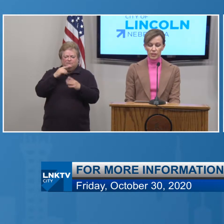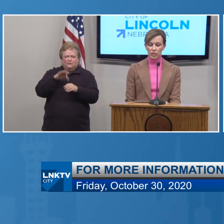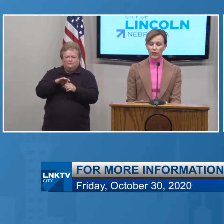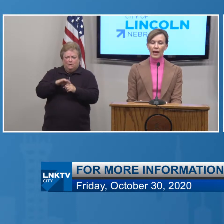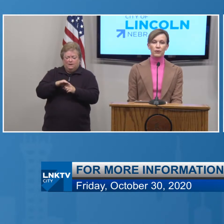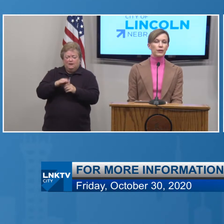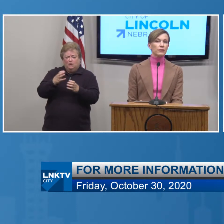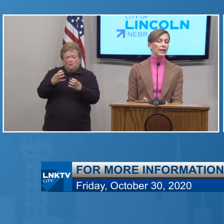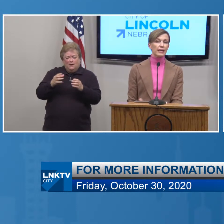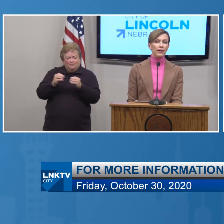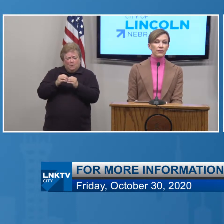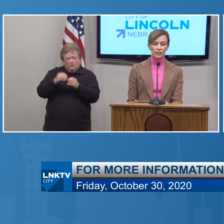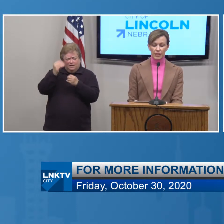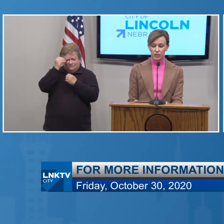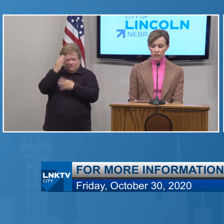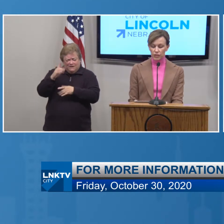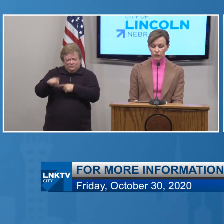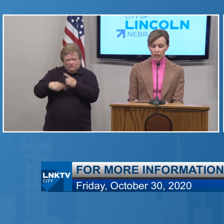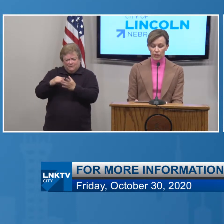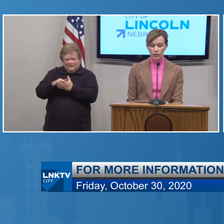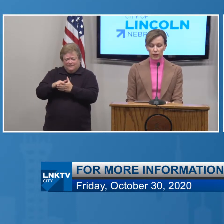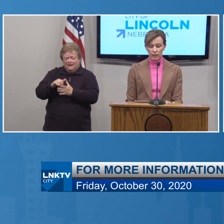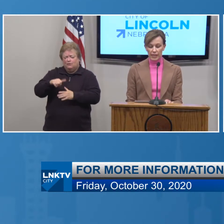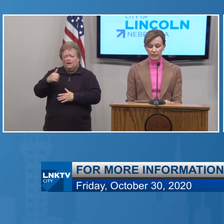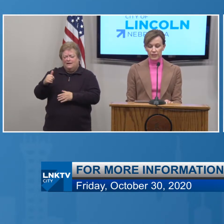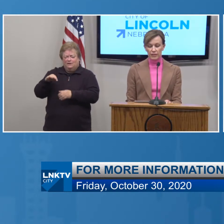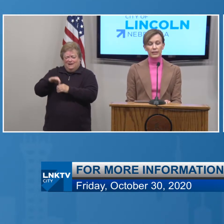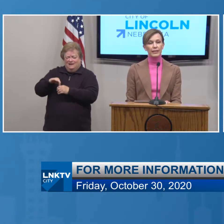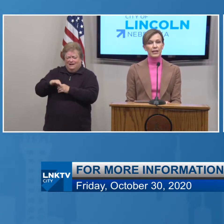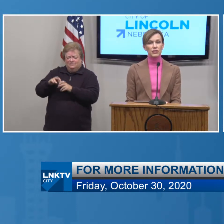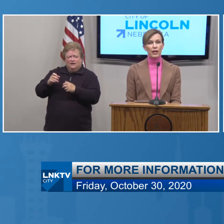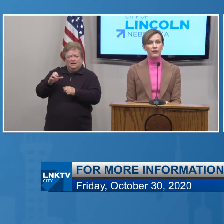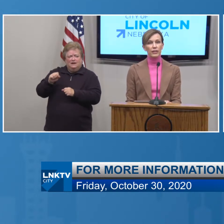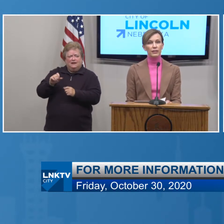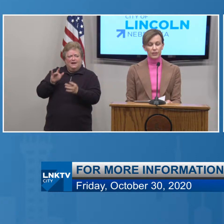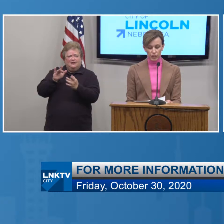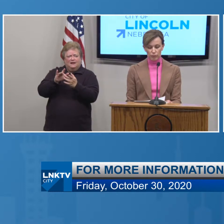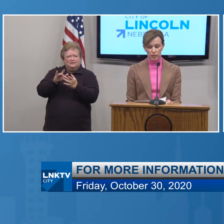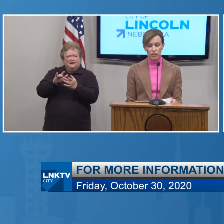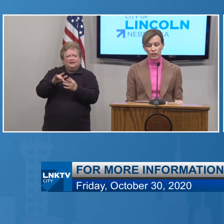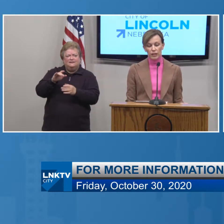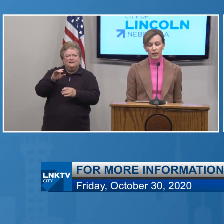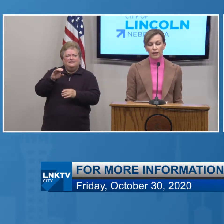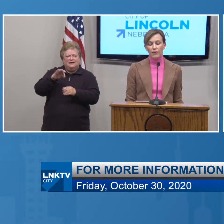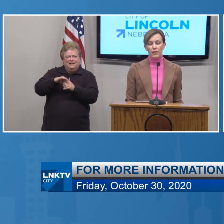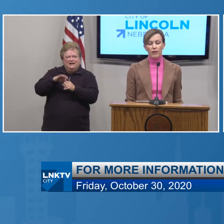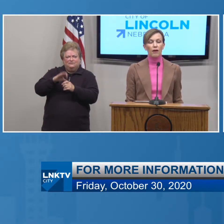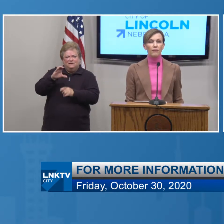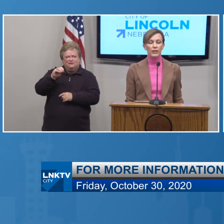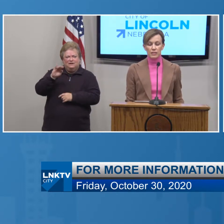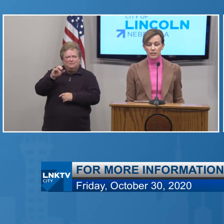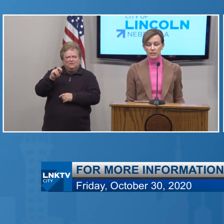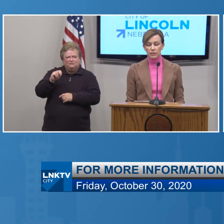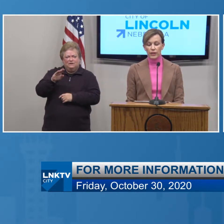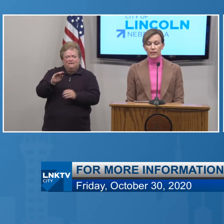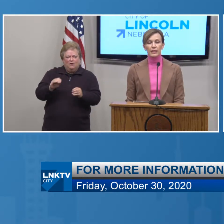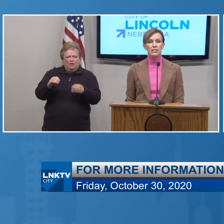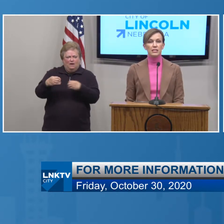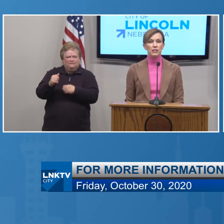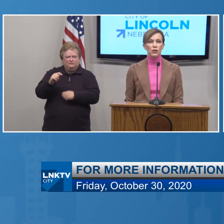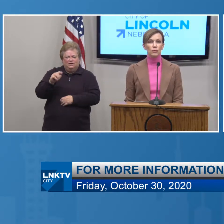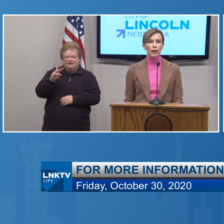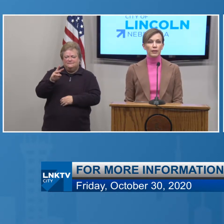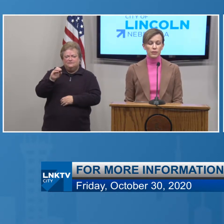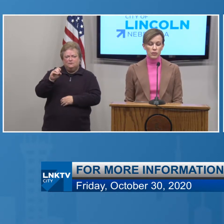more information on that or on any other election issue, you can contact the Lancaster County Election Commission. Their office is located